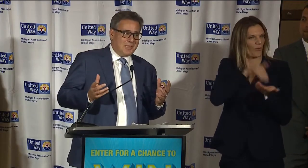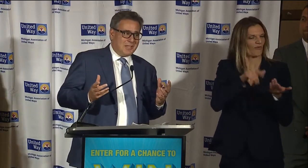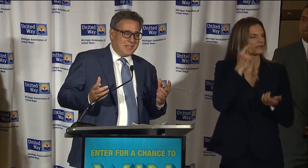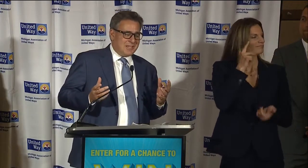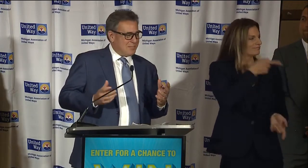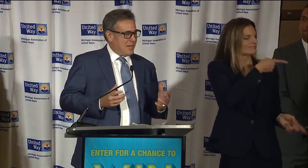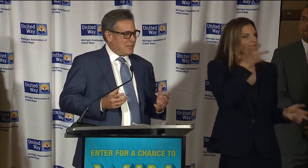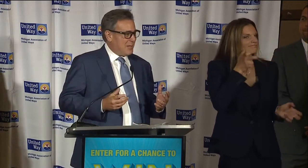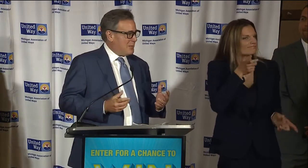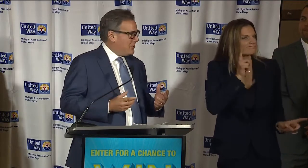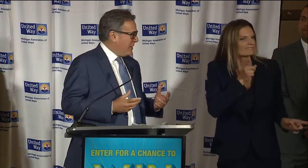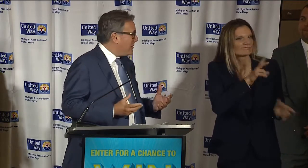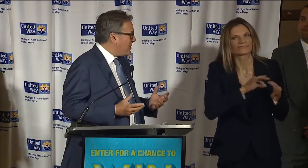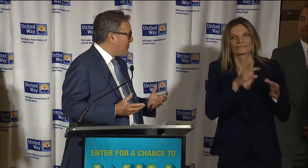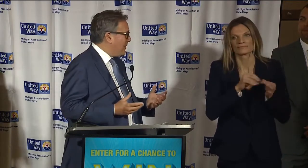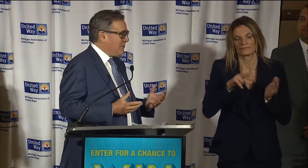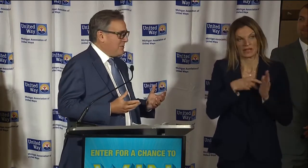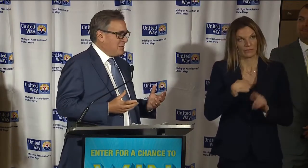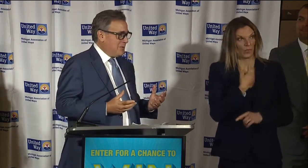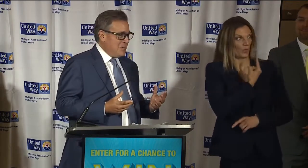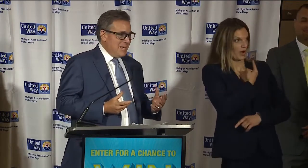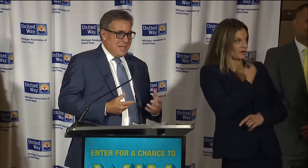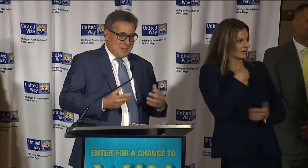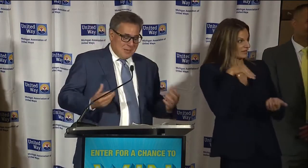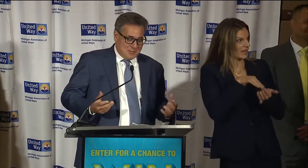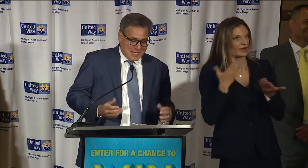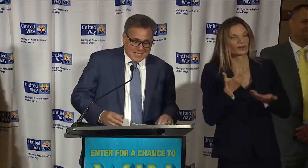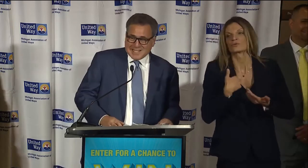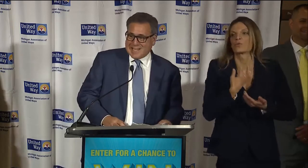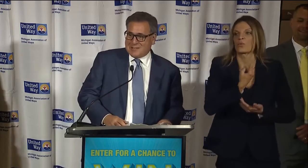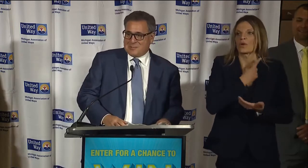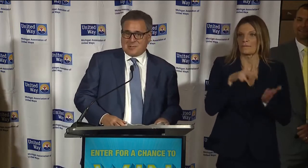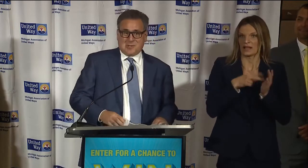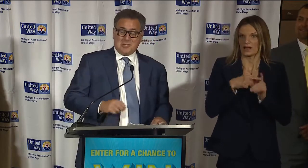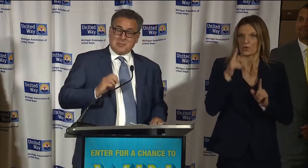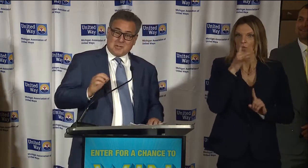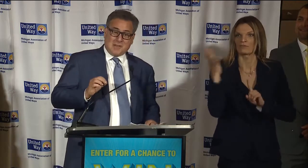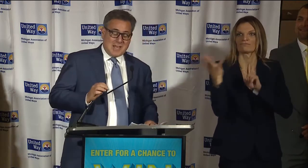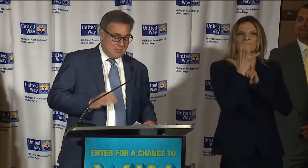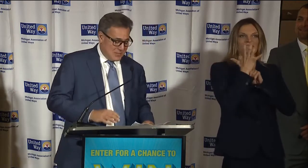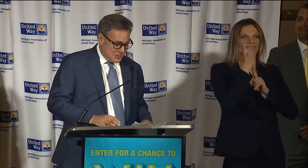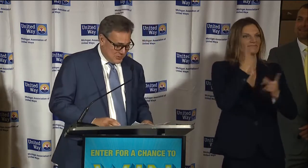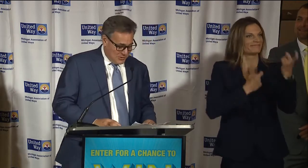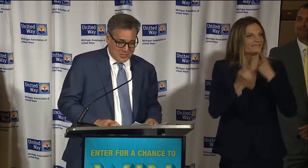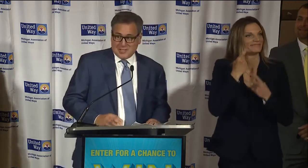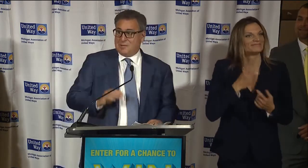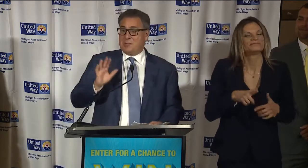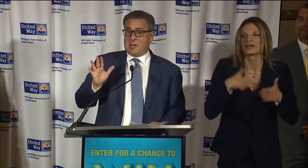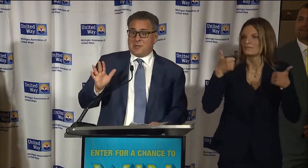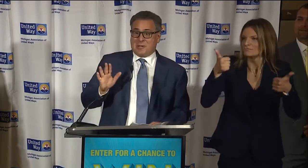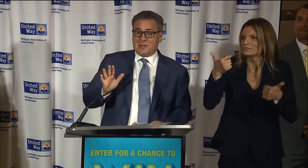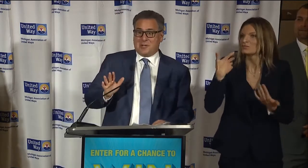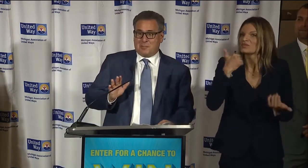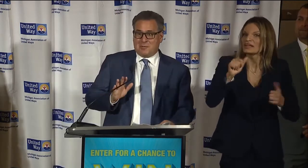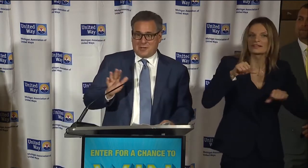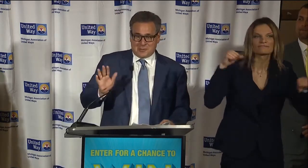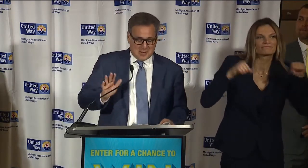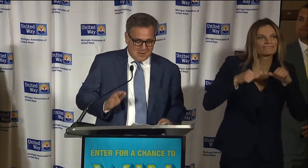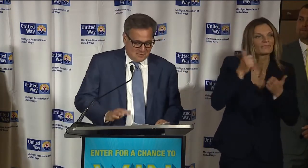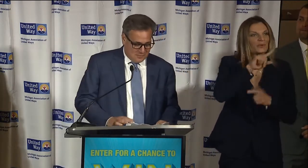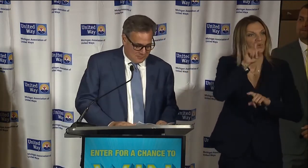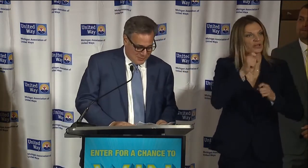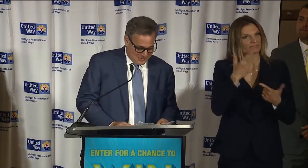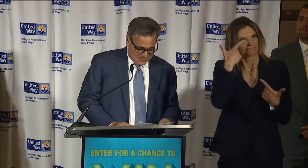room. Is it possible I'm the only healthcare provider in this room? And am I going to be inundated with the questions? But if I am, that's a good thing. And if there's other healthcare